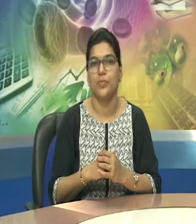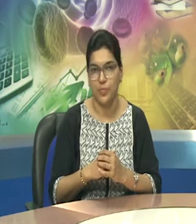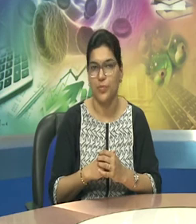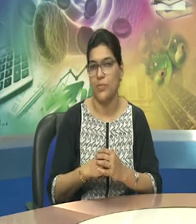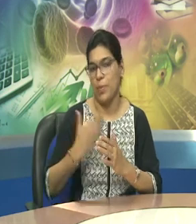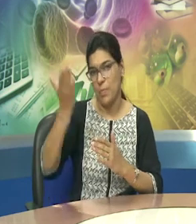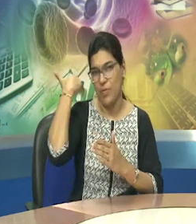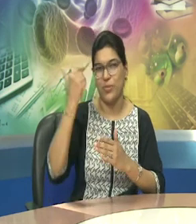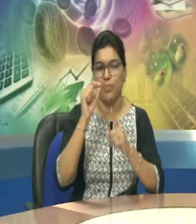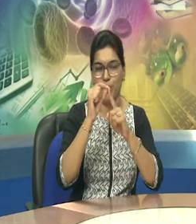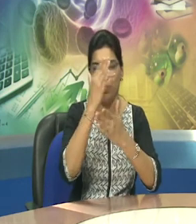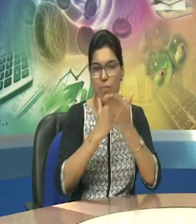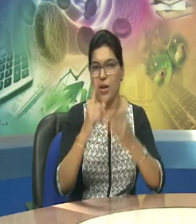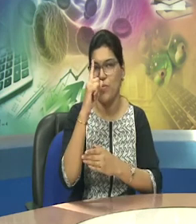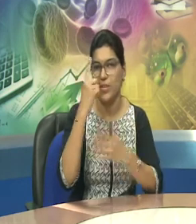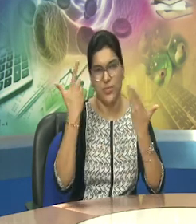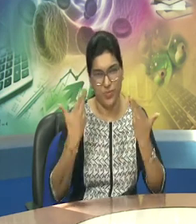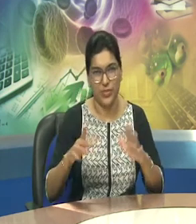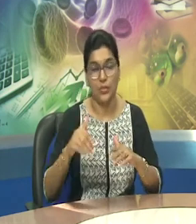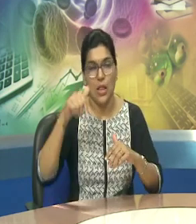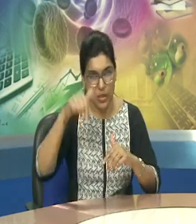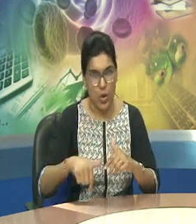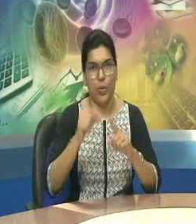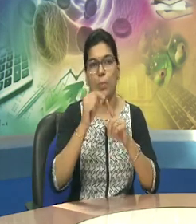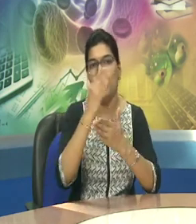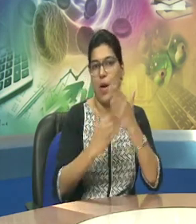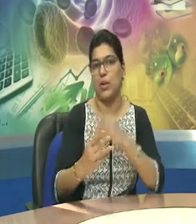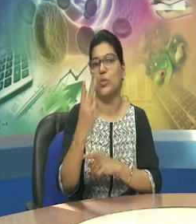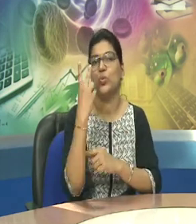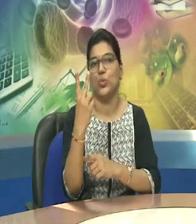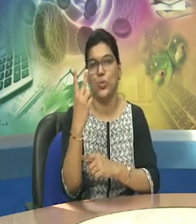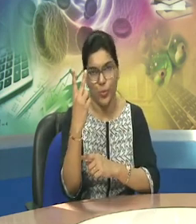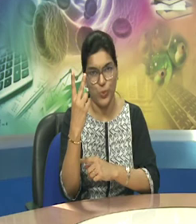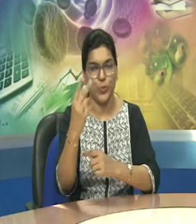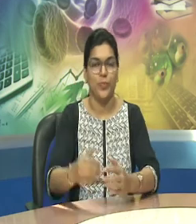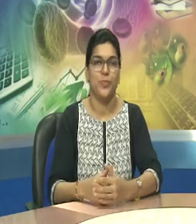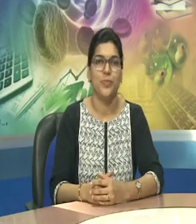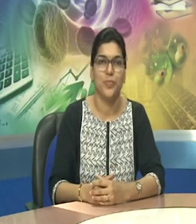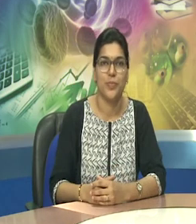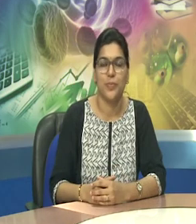is Entrepreneurship. Before we have done part 1, this is part 2.